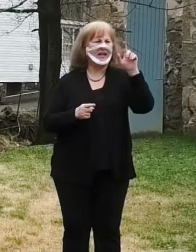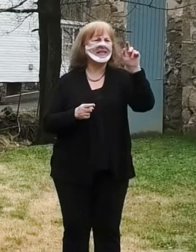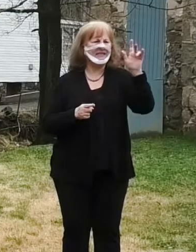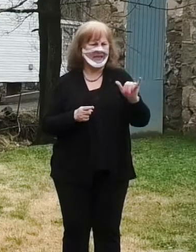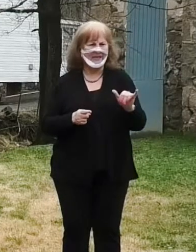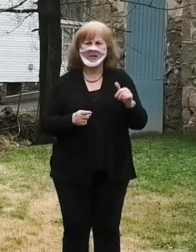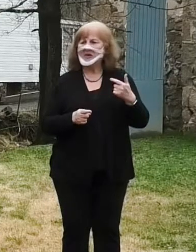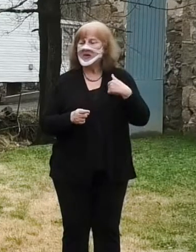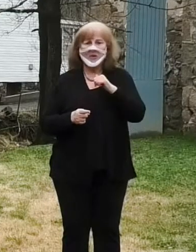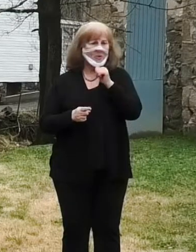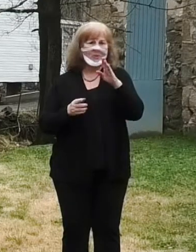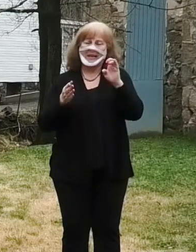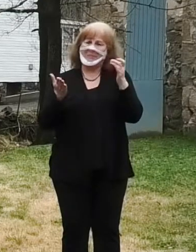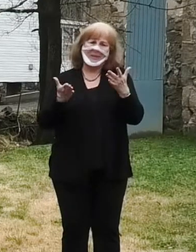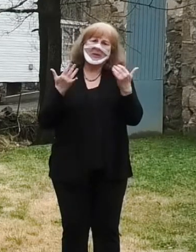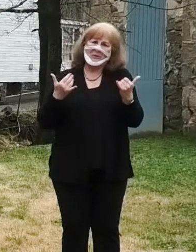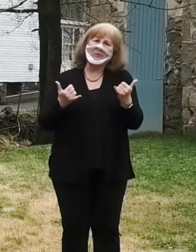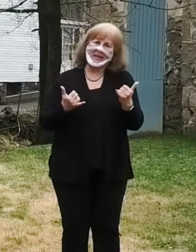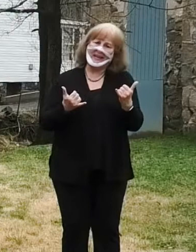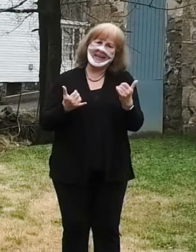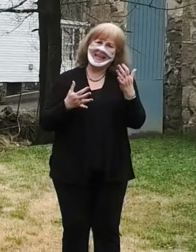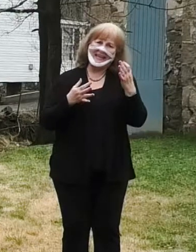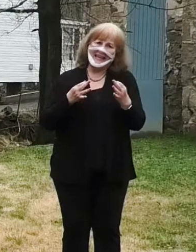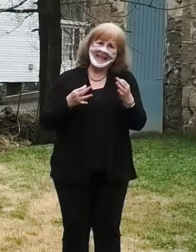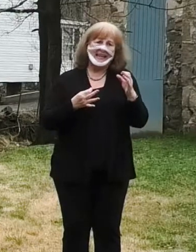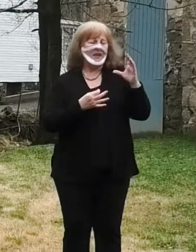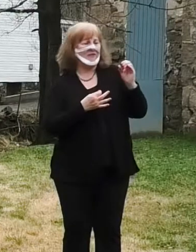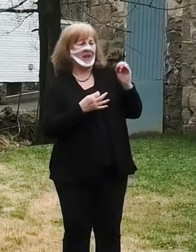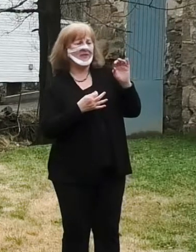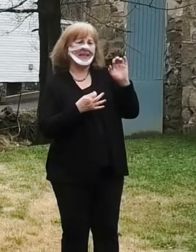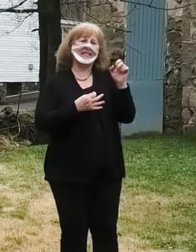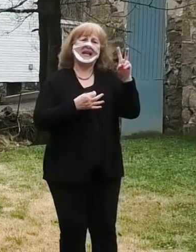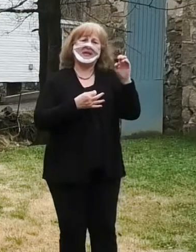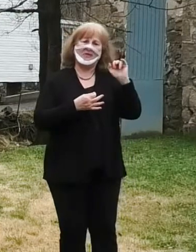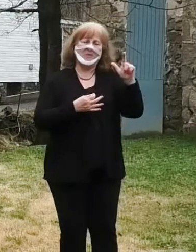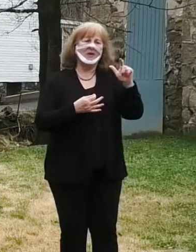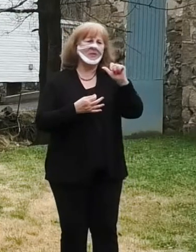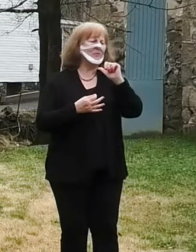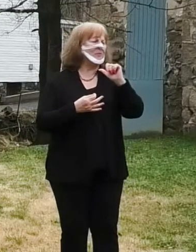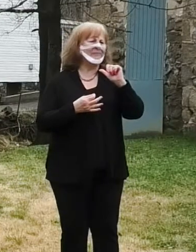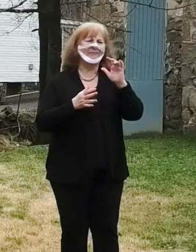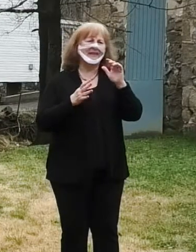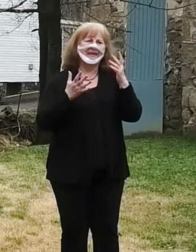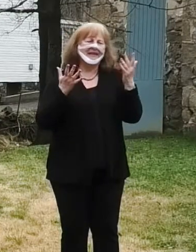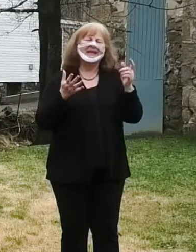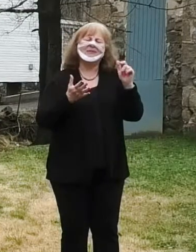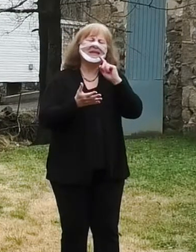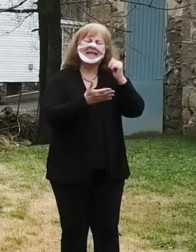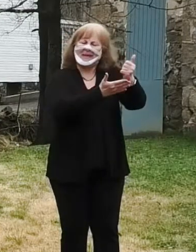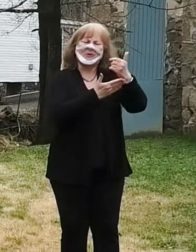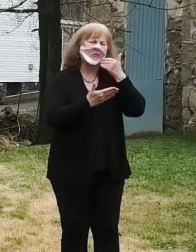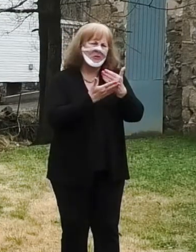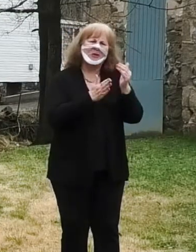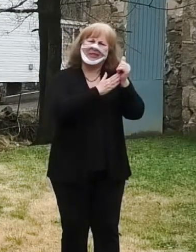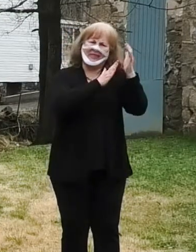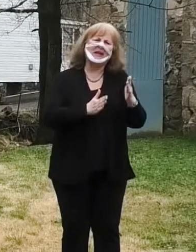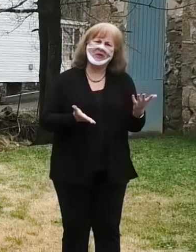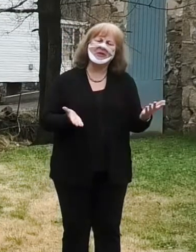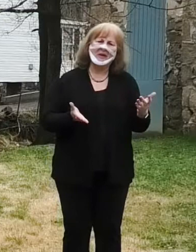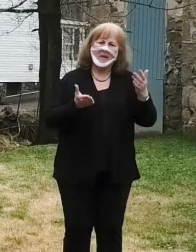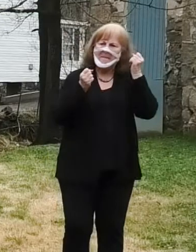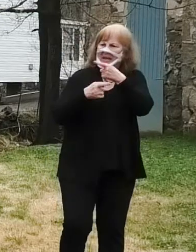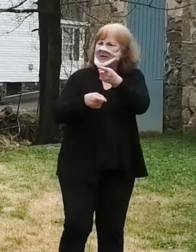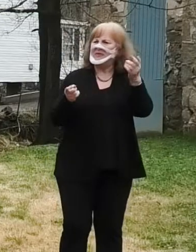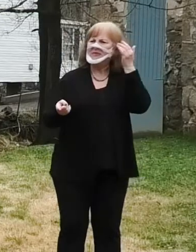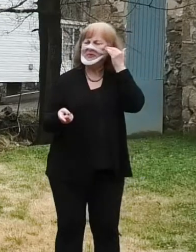We would not be here today but for County Executive Ball's leadership, and we appreciate that. As many of you know,